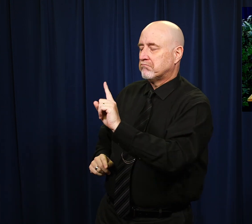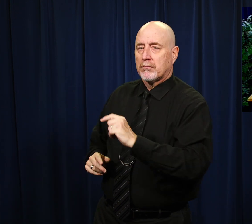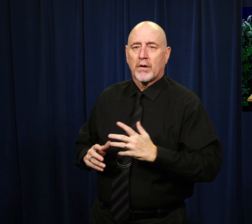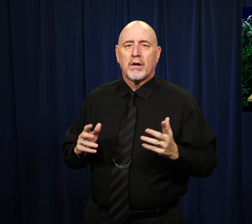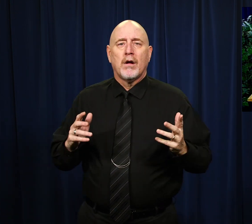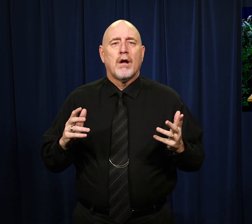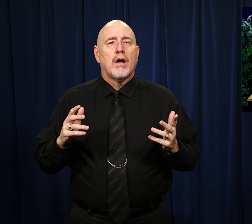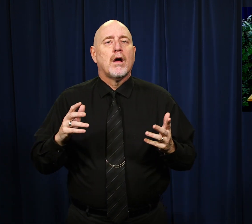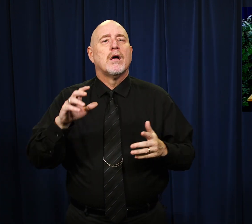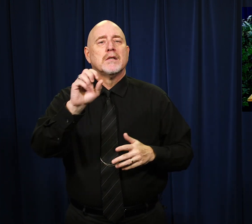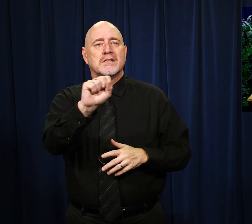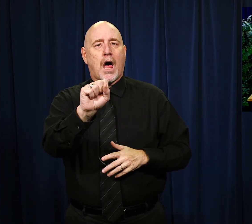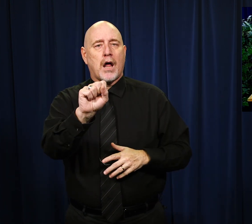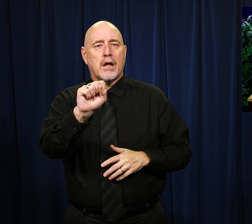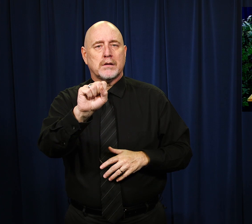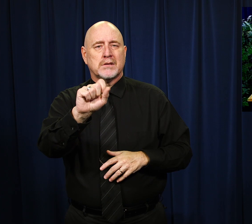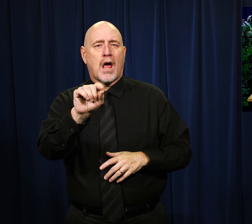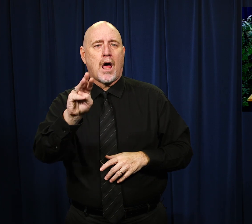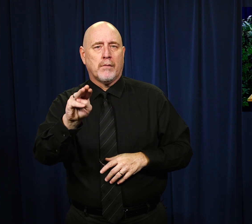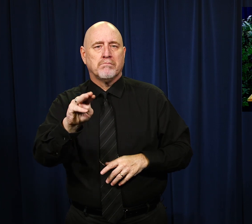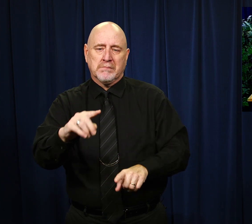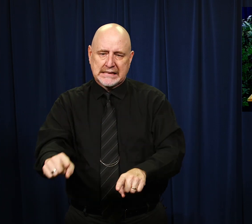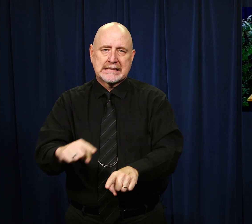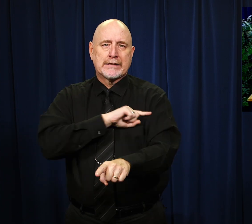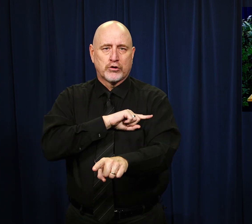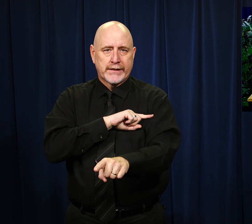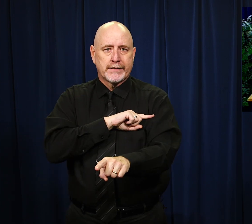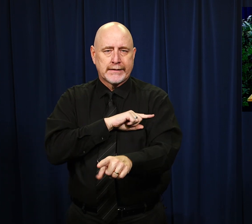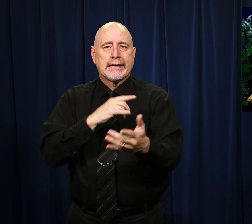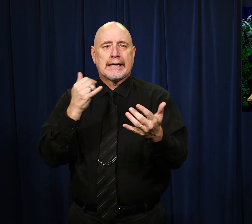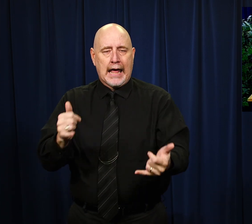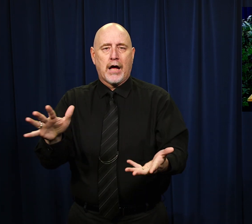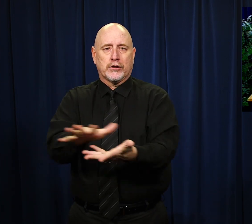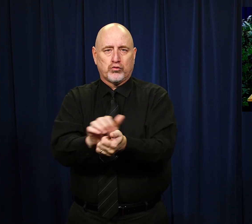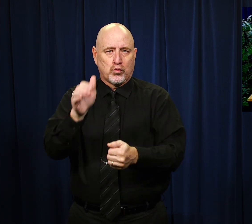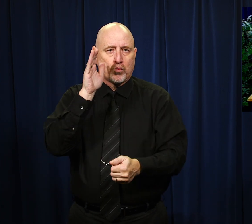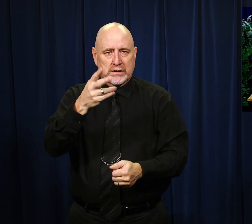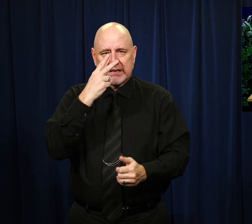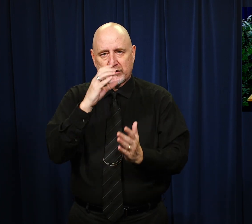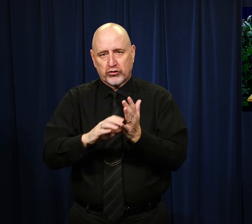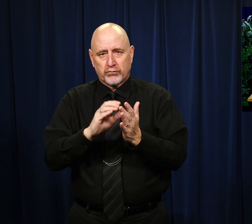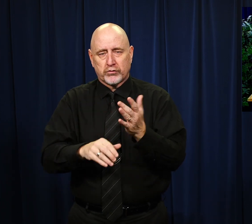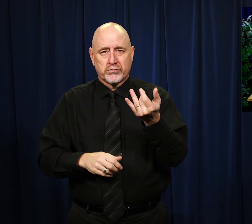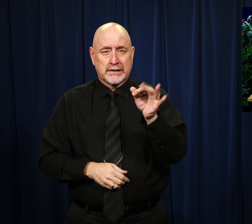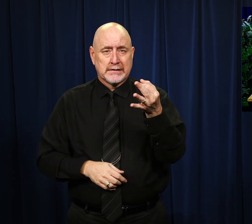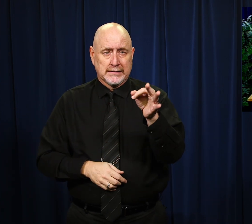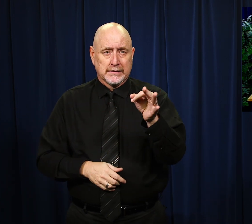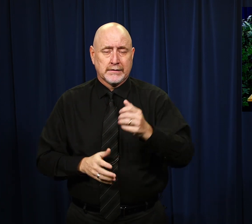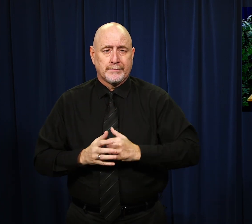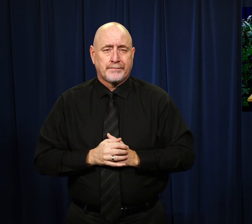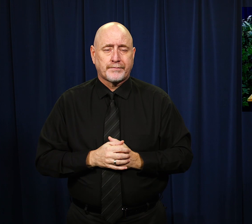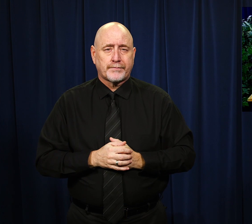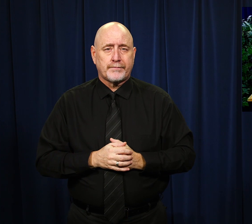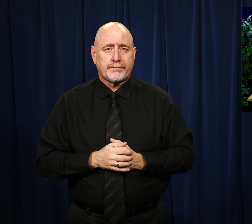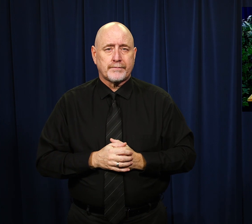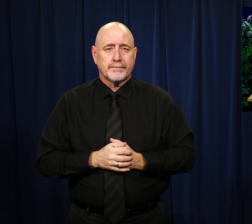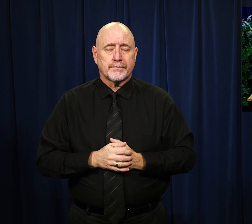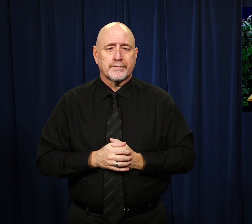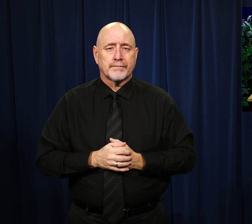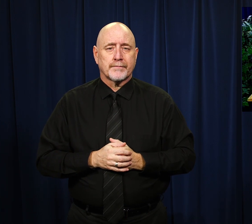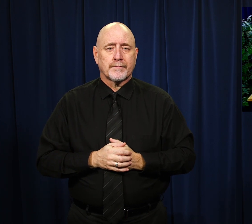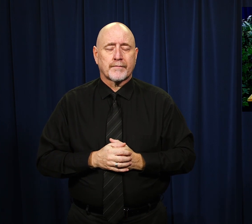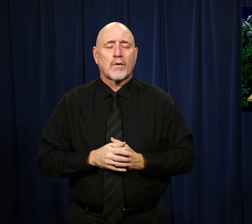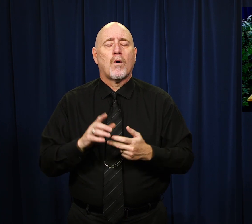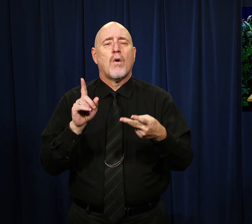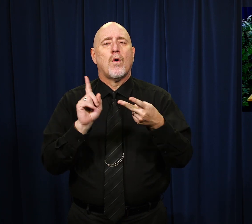Well, Sodom is guilty and is now going to be destroyed, we see in chapter 19.